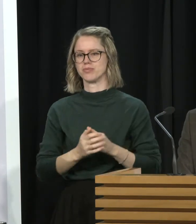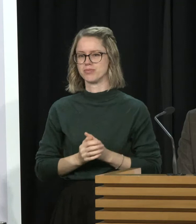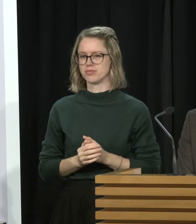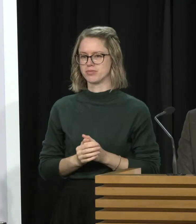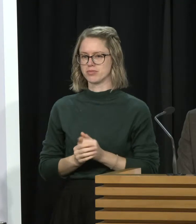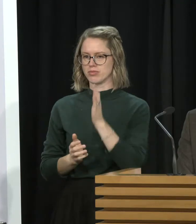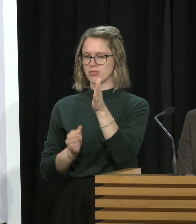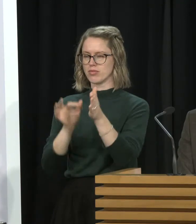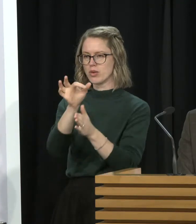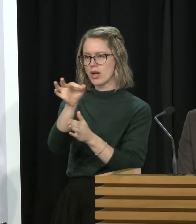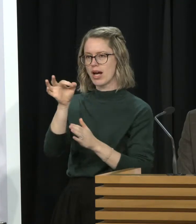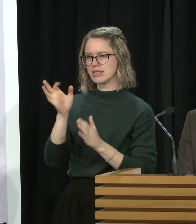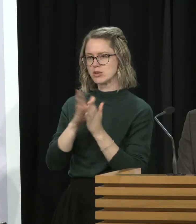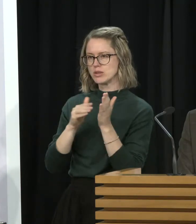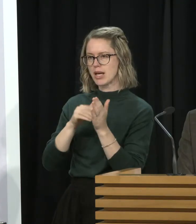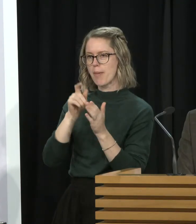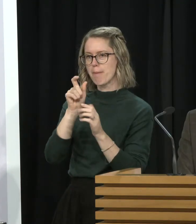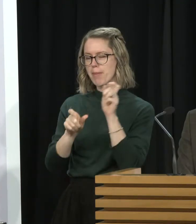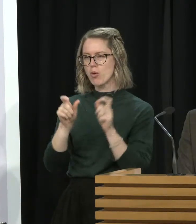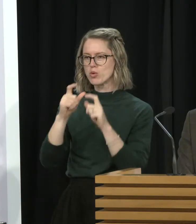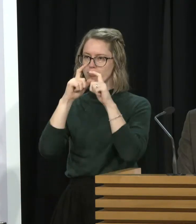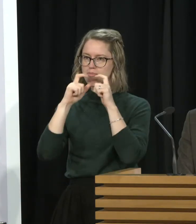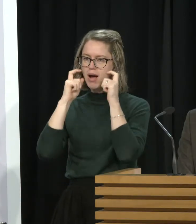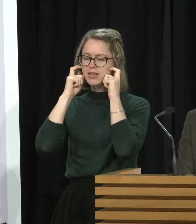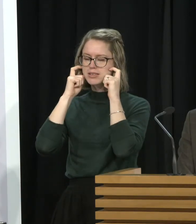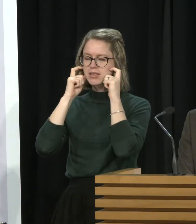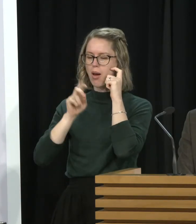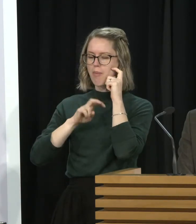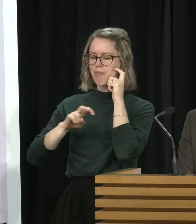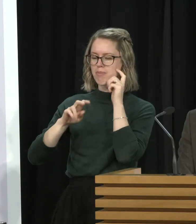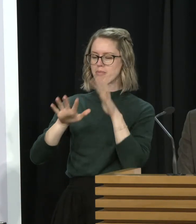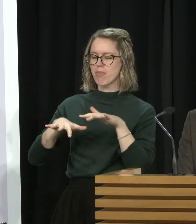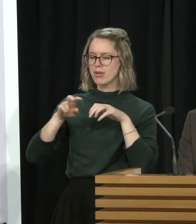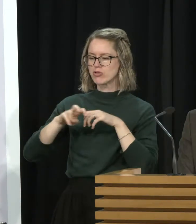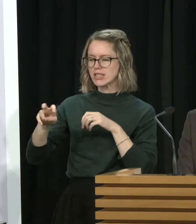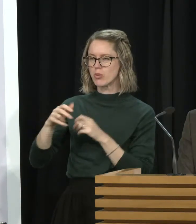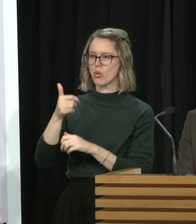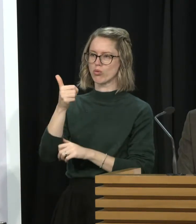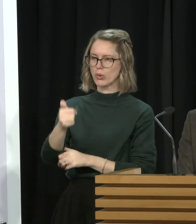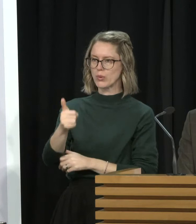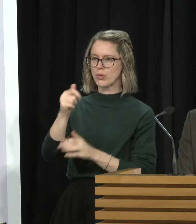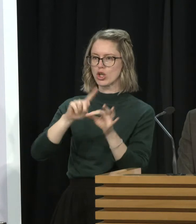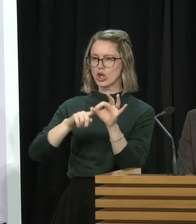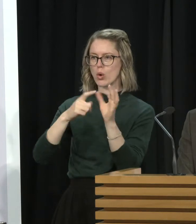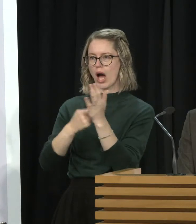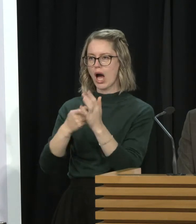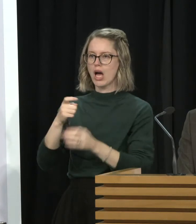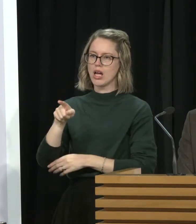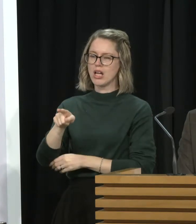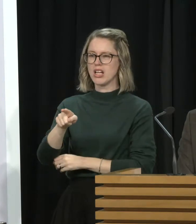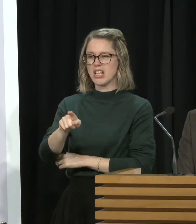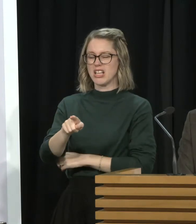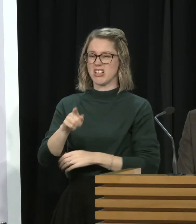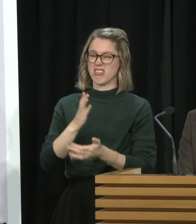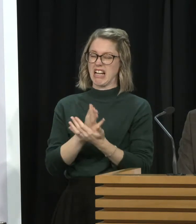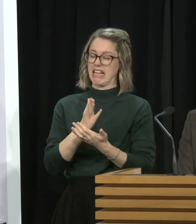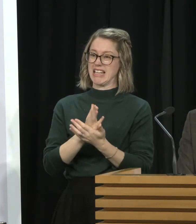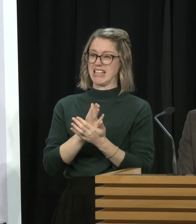asked New Zealanders in their day-to-day lives to wear masks in public transit and to use a QR code, and their follow-through has been somewhere between bad and